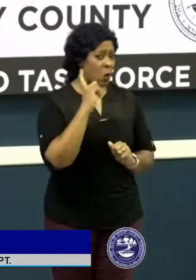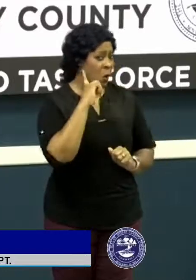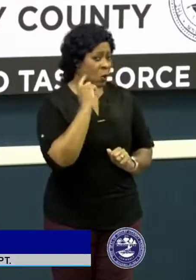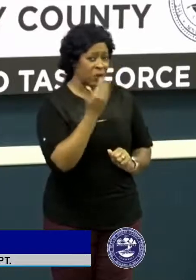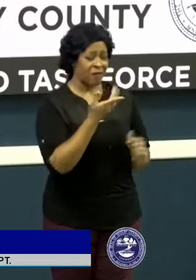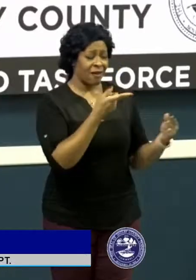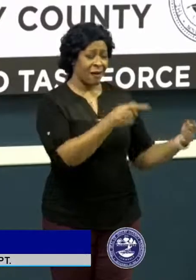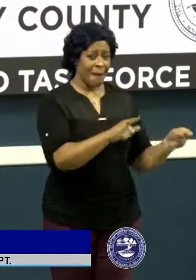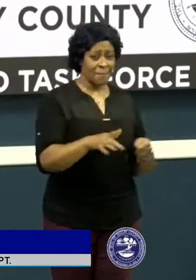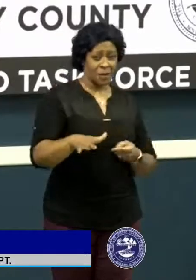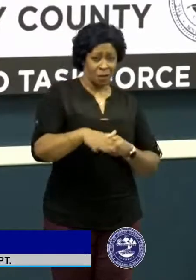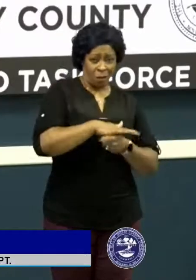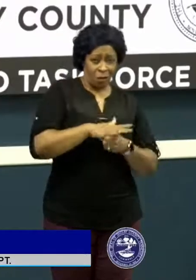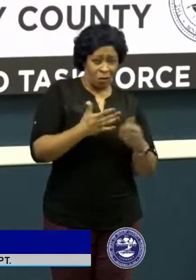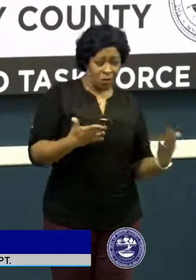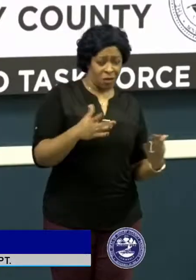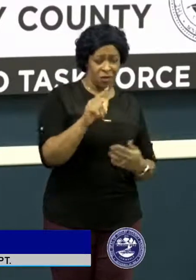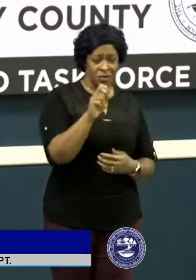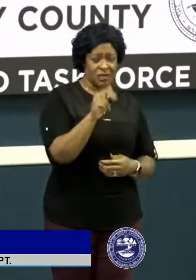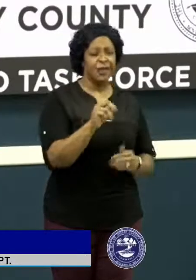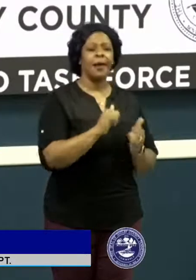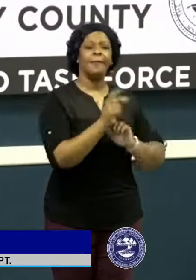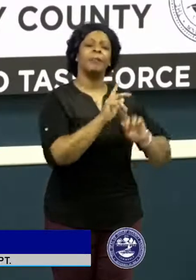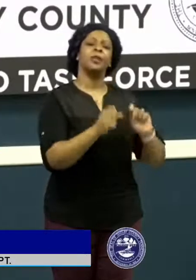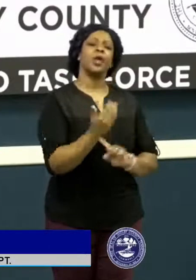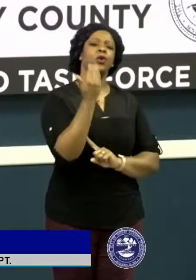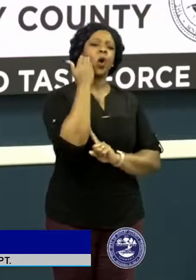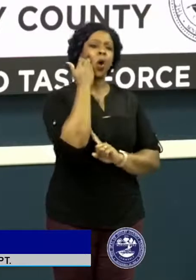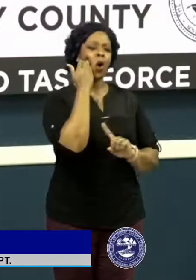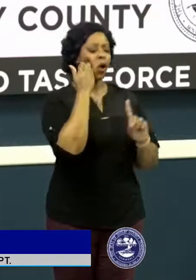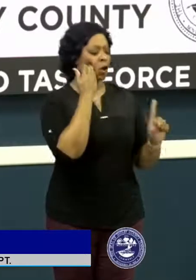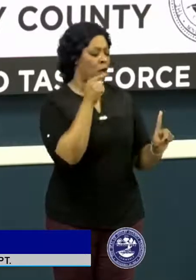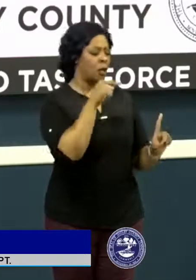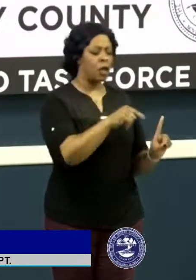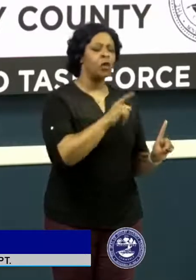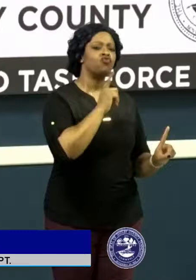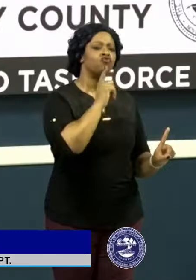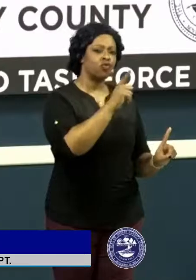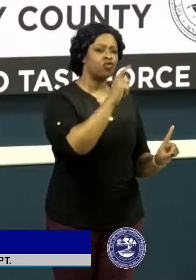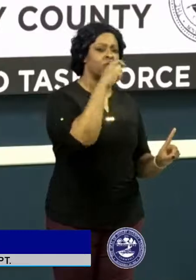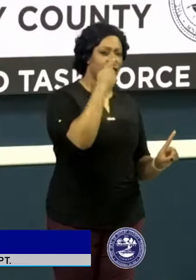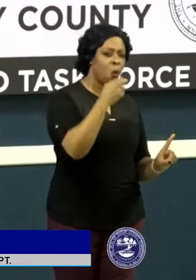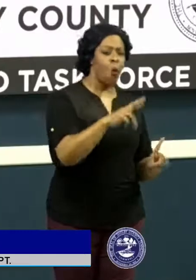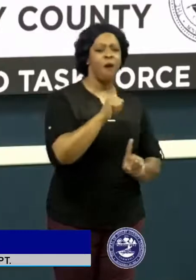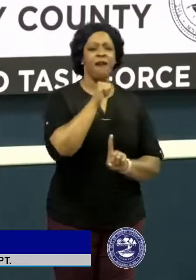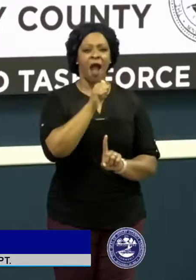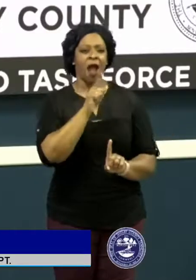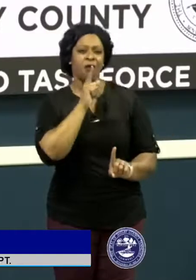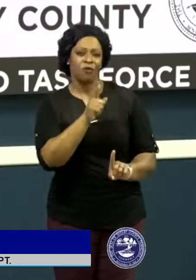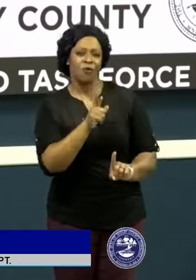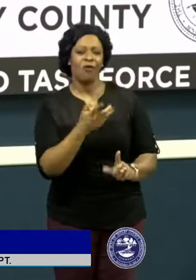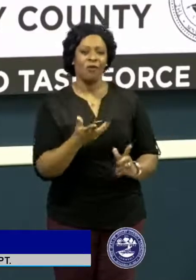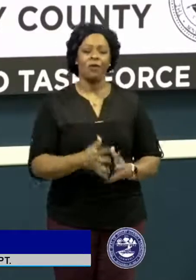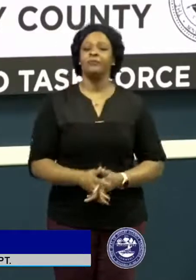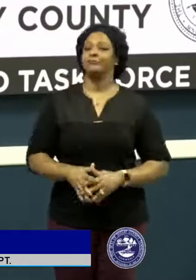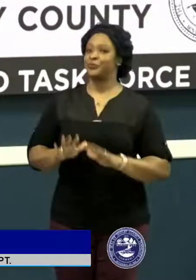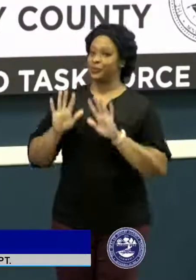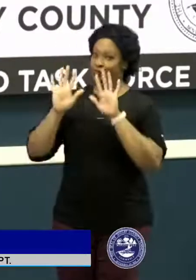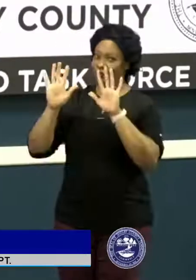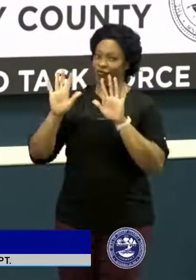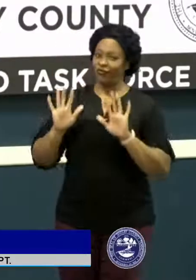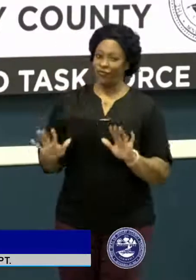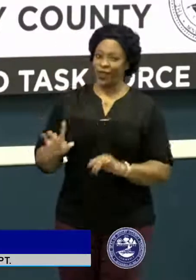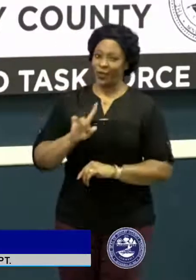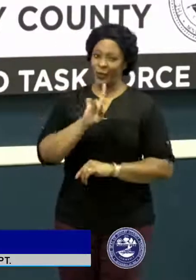that happening here and how people can know, if a site is legitimate or not. That's a great